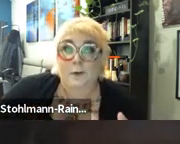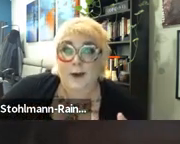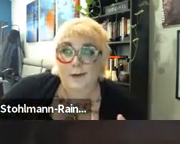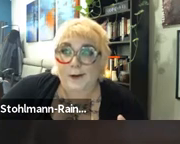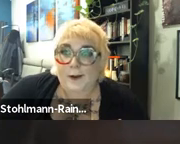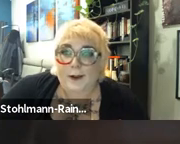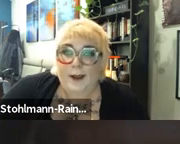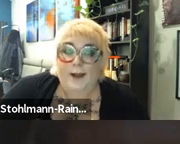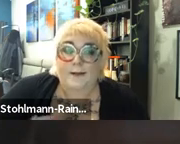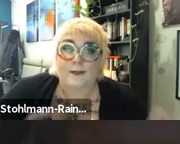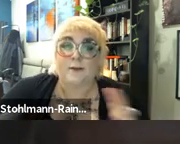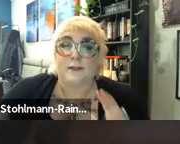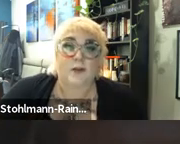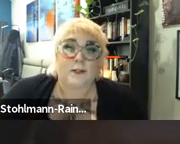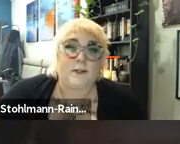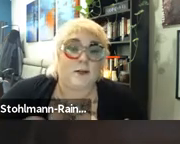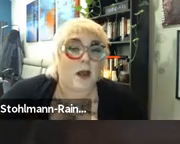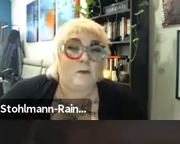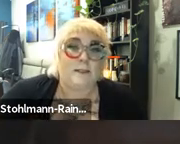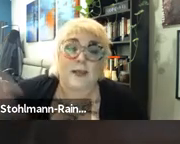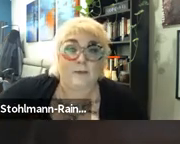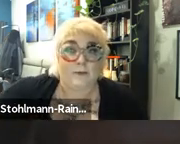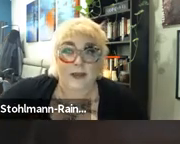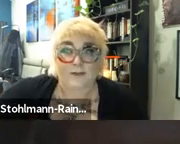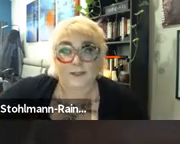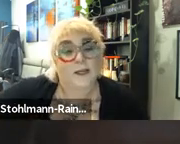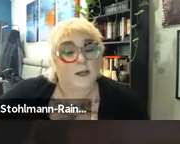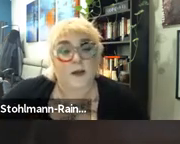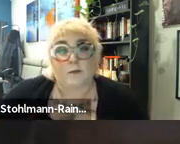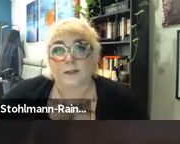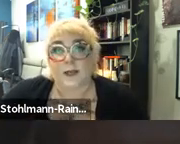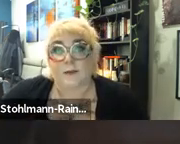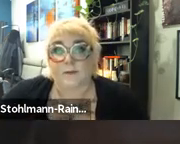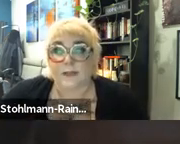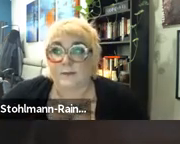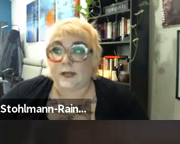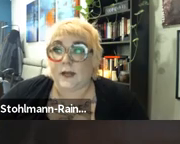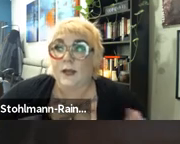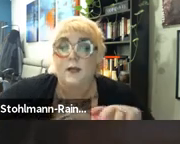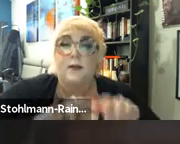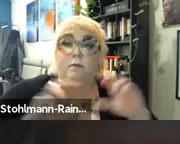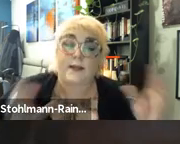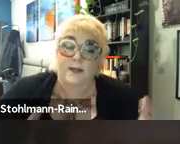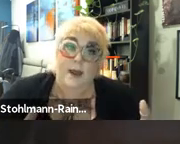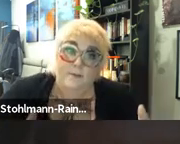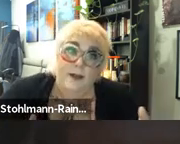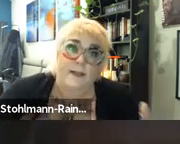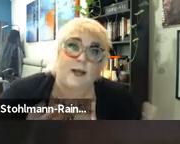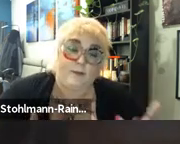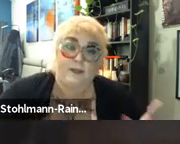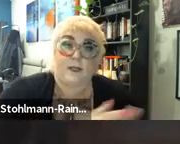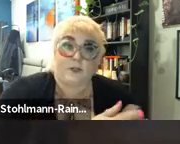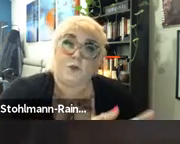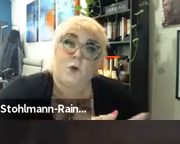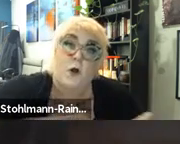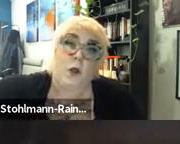should operate and those instructions are not ones that came from the fcc and they're not ones that came from samsa they're the way that lifeline